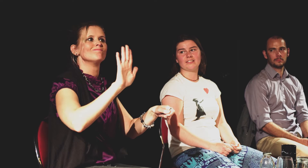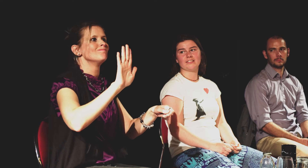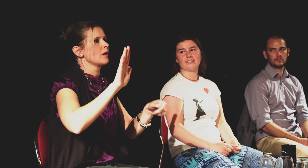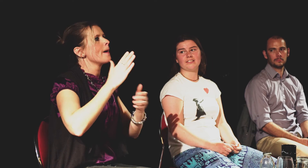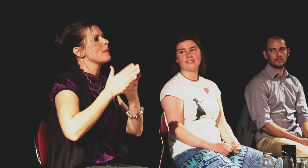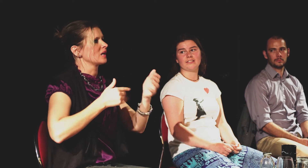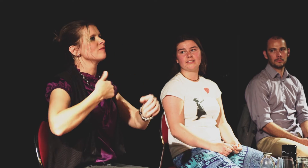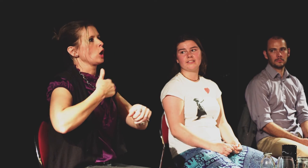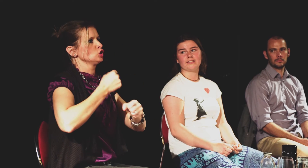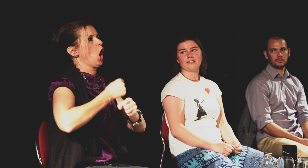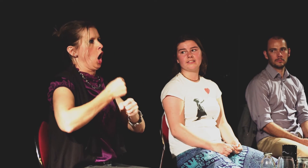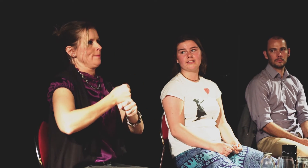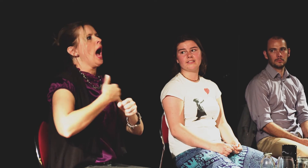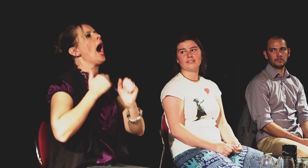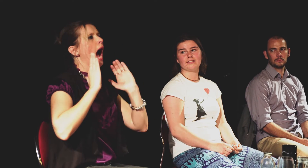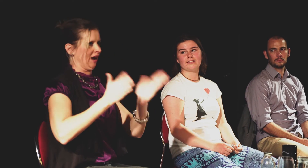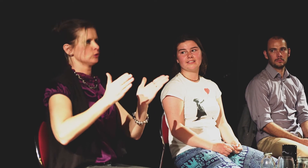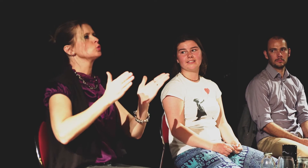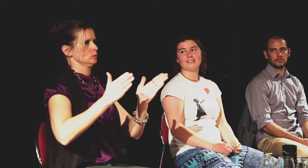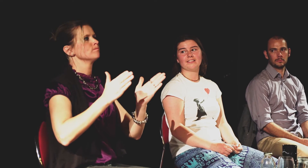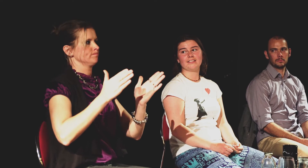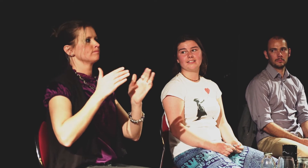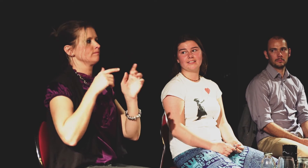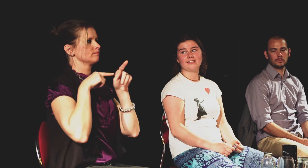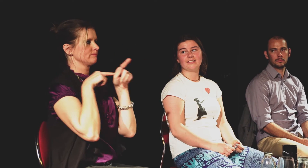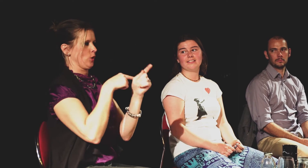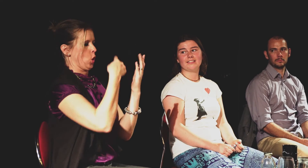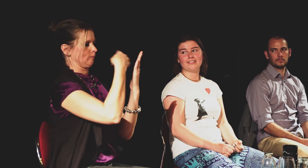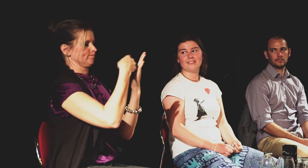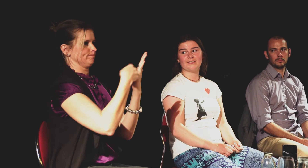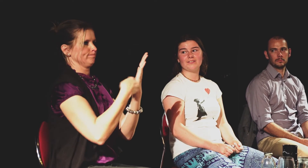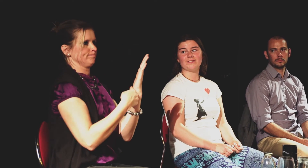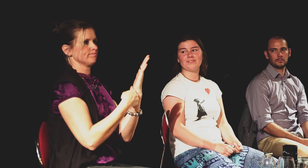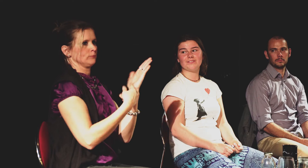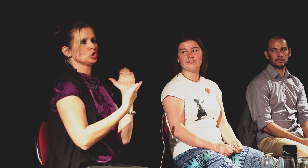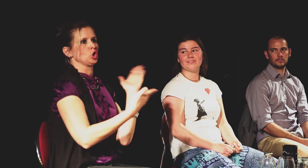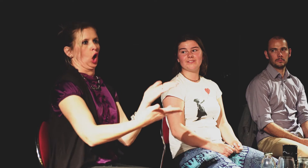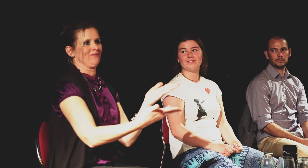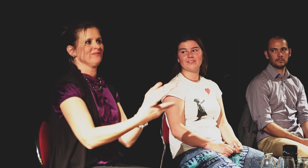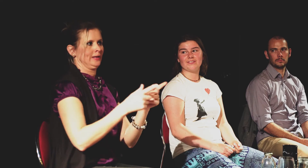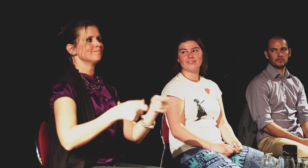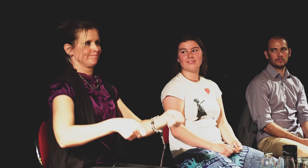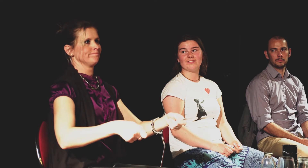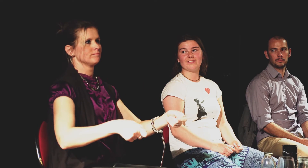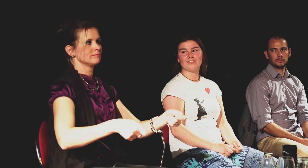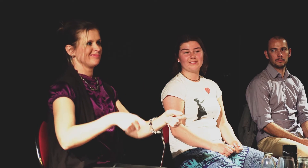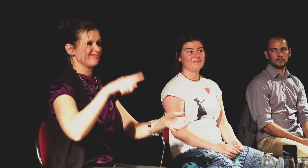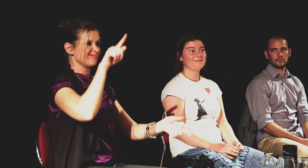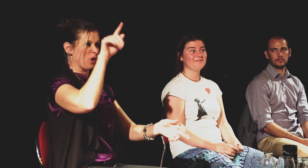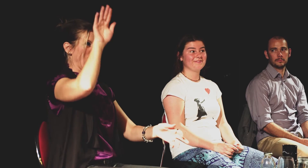said, "No, it's part of my job. I need to follow this criteria."